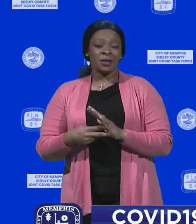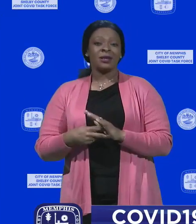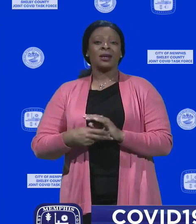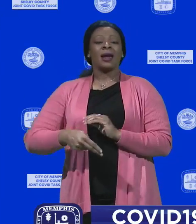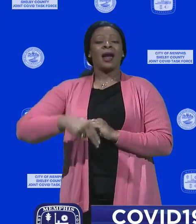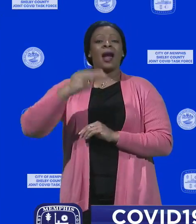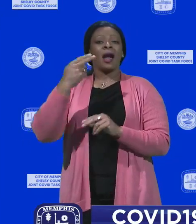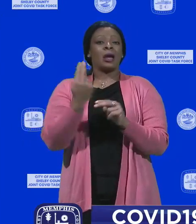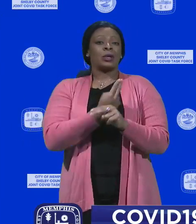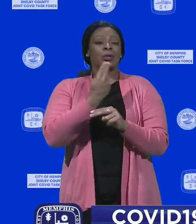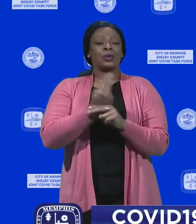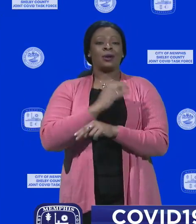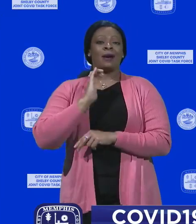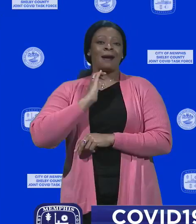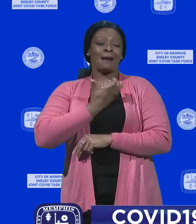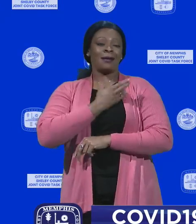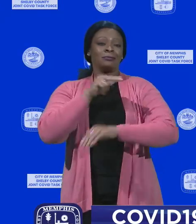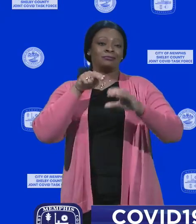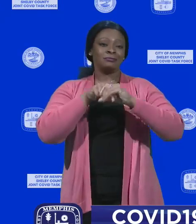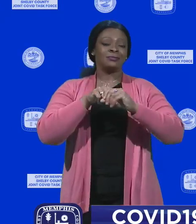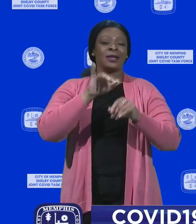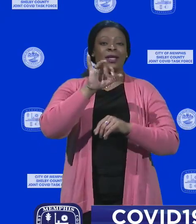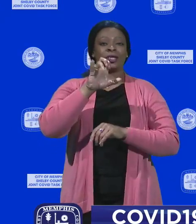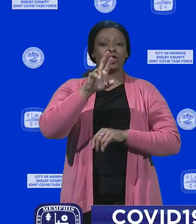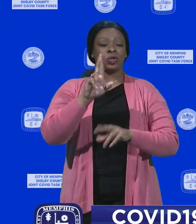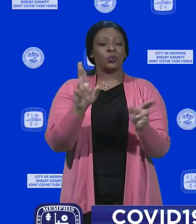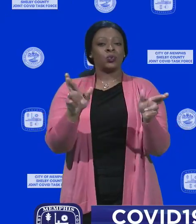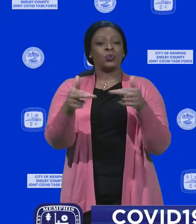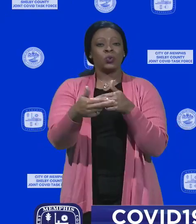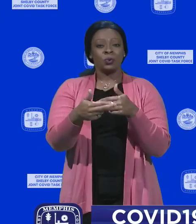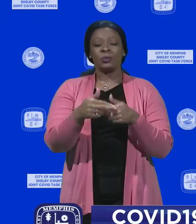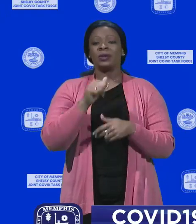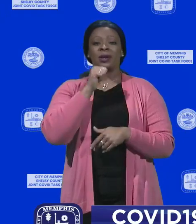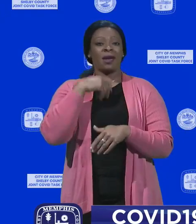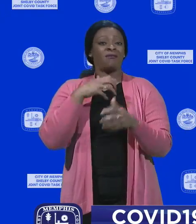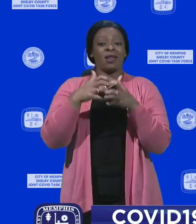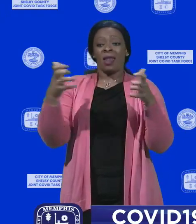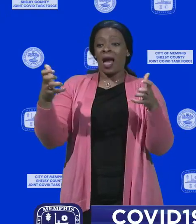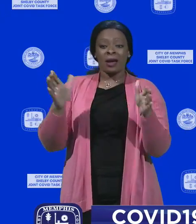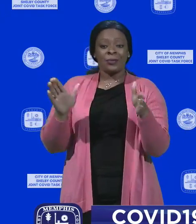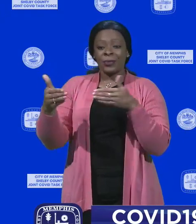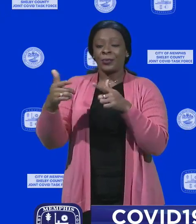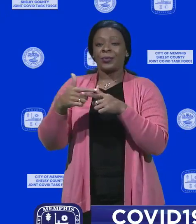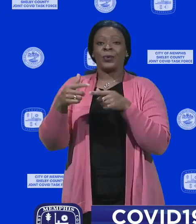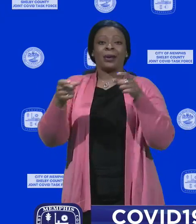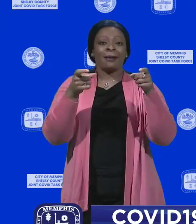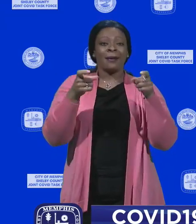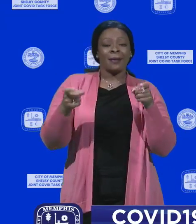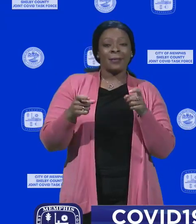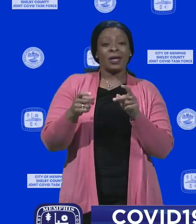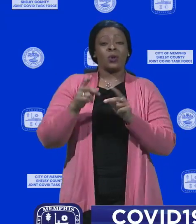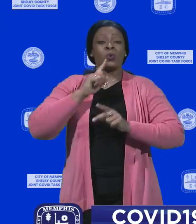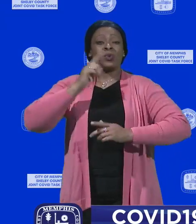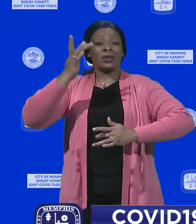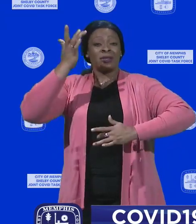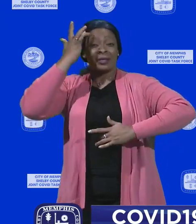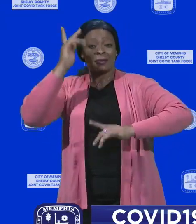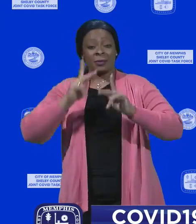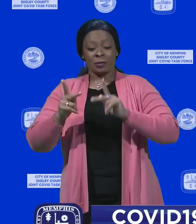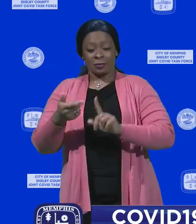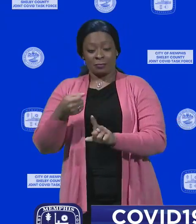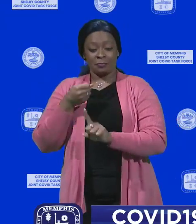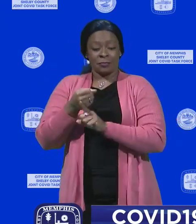high use of our ICU rooms, and that we don't have a lot of room to accommodate very sick people with